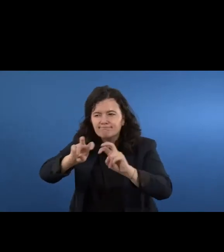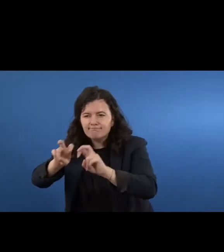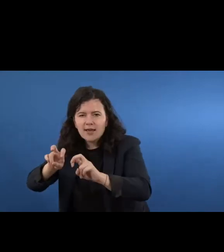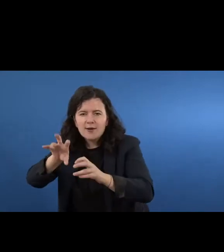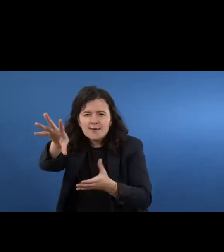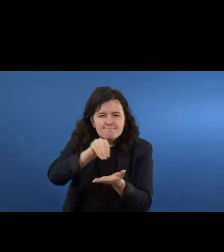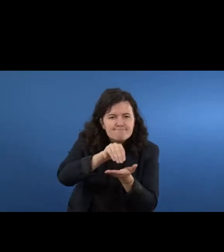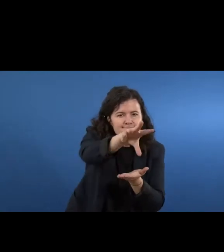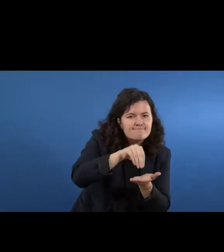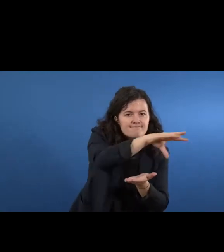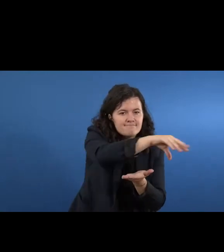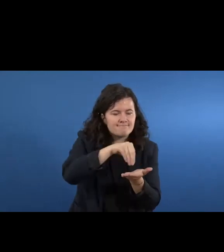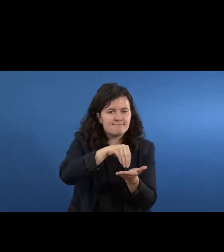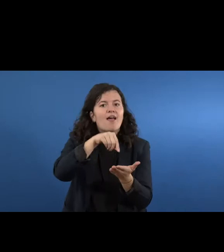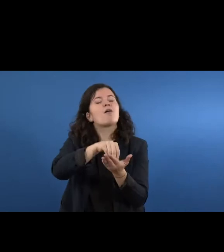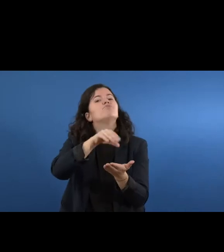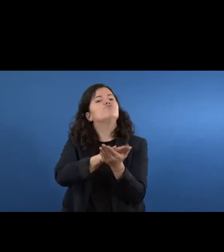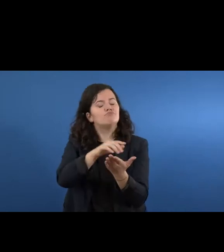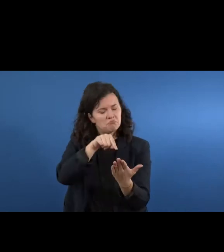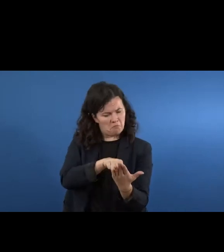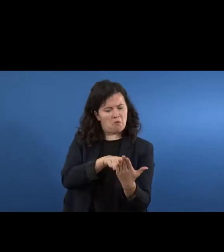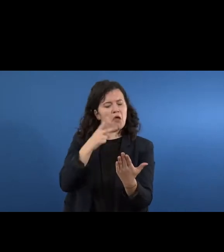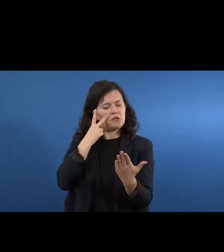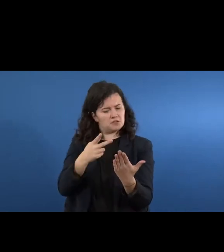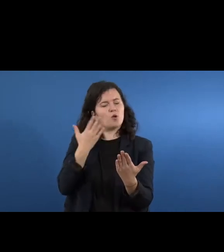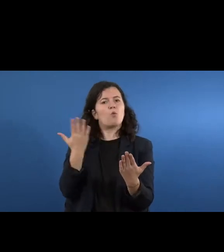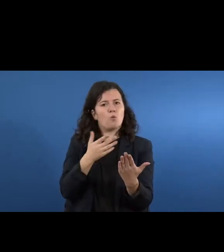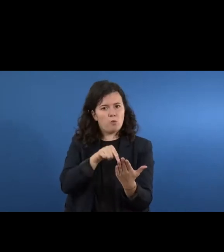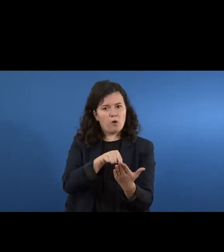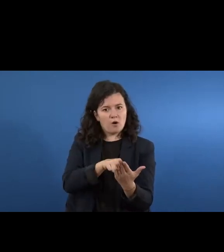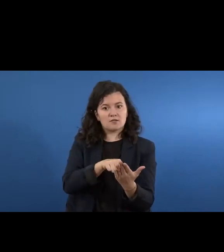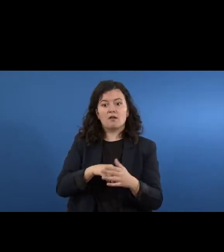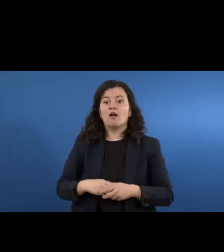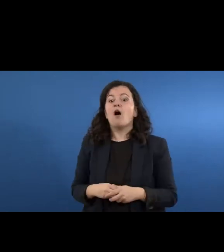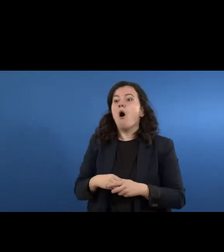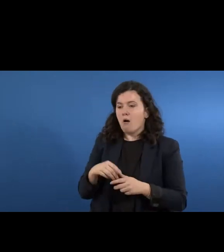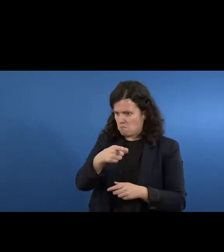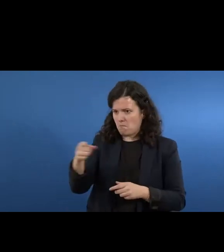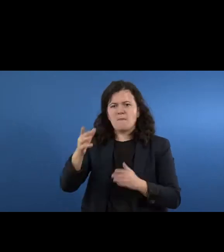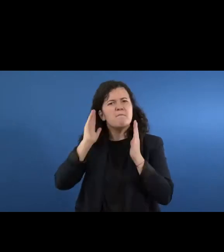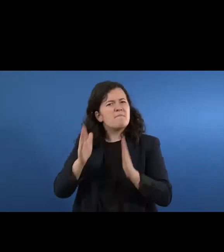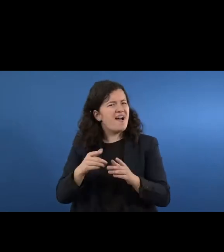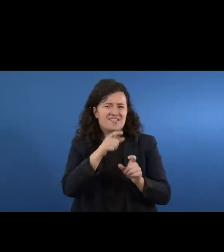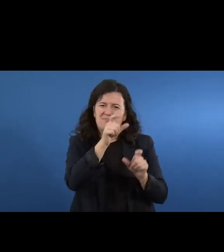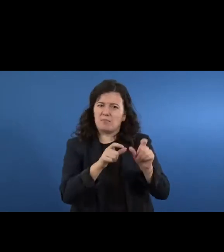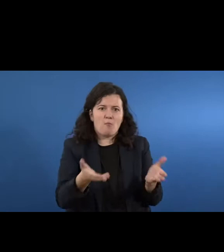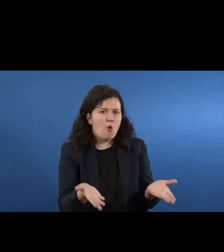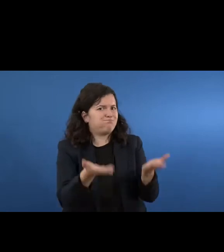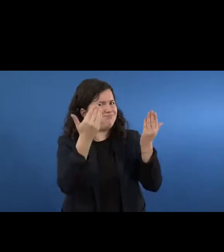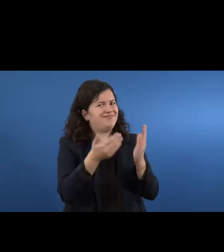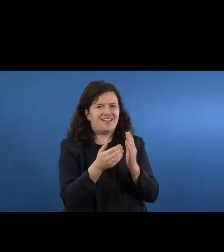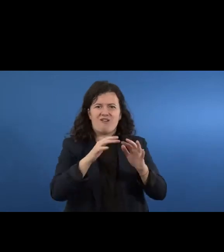we have identified or extracted different levels of digital skills need from basic to intermediate